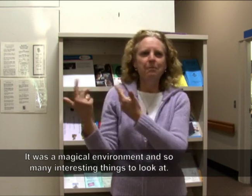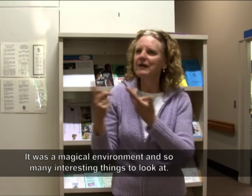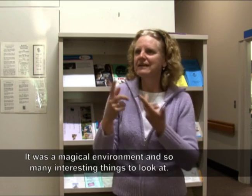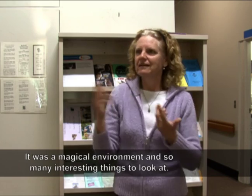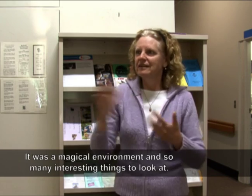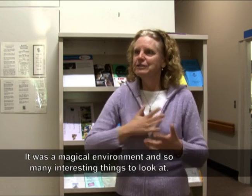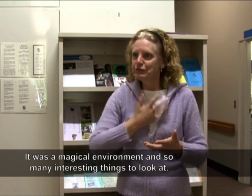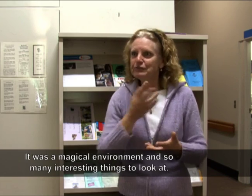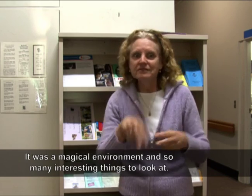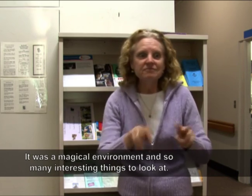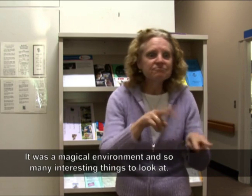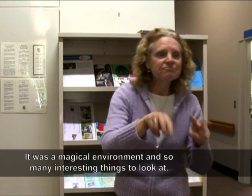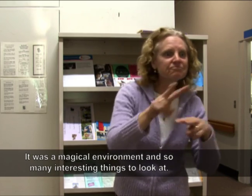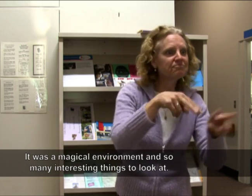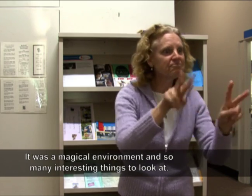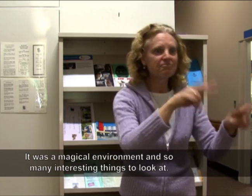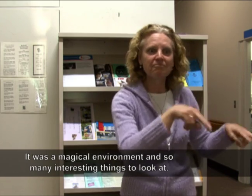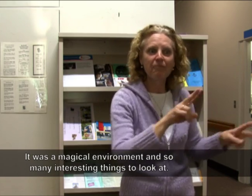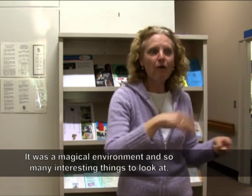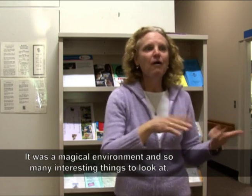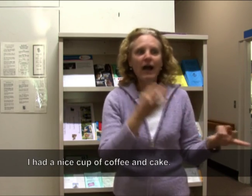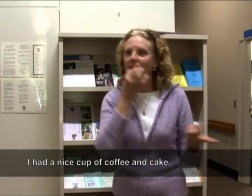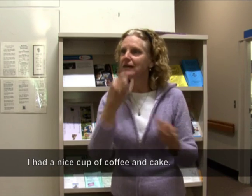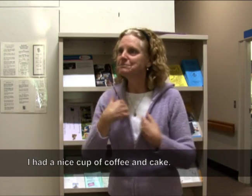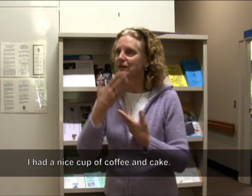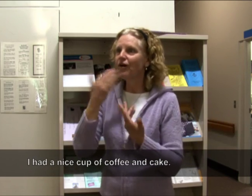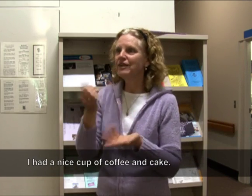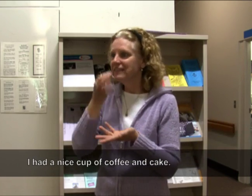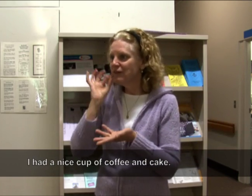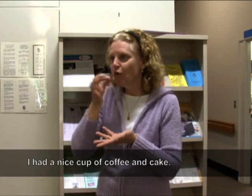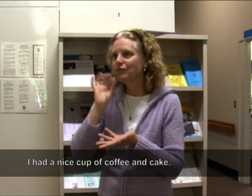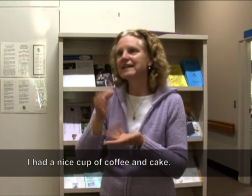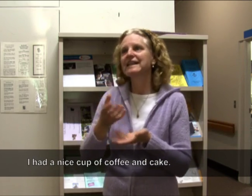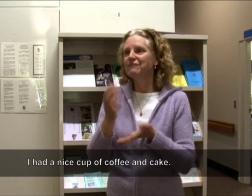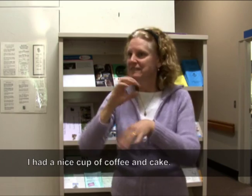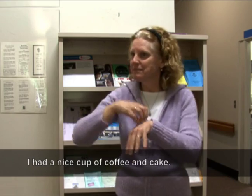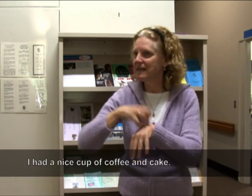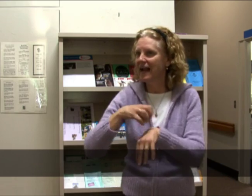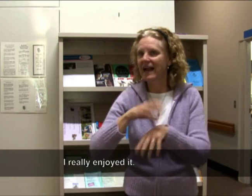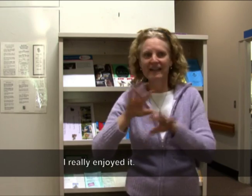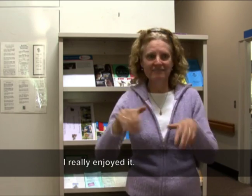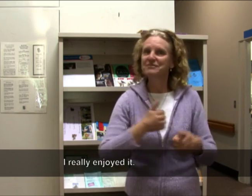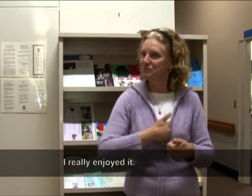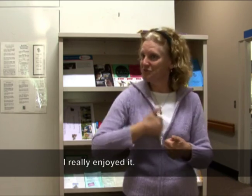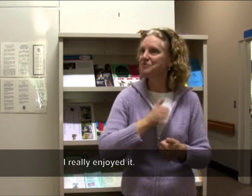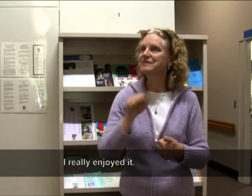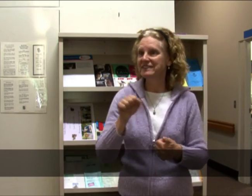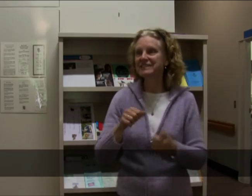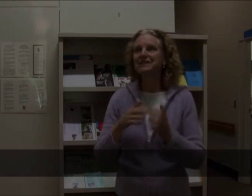environment and so many interesting things to look at. And I also had a nice cup of coffee and some cake. Yeah, I really enjoyed